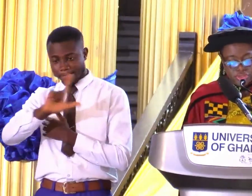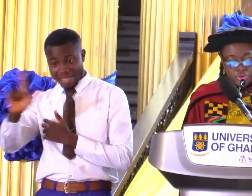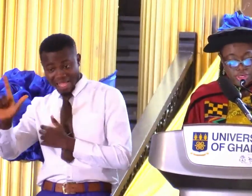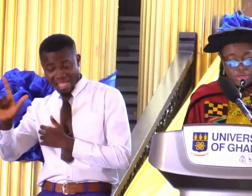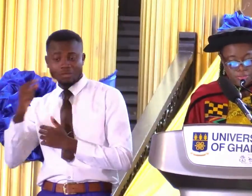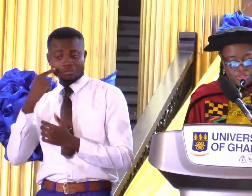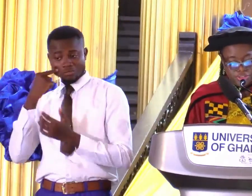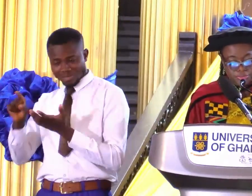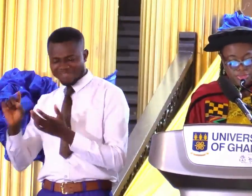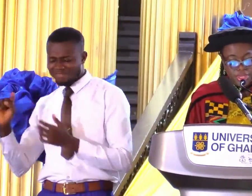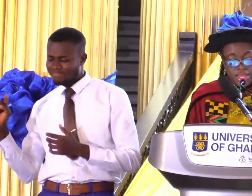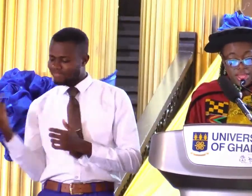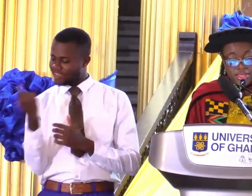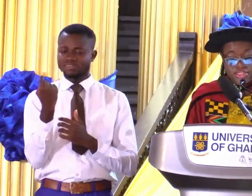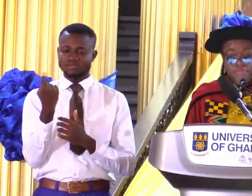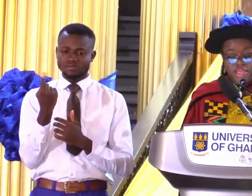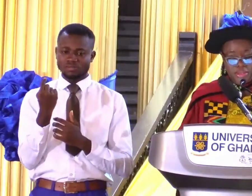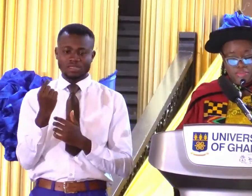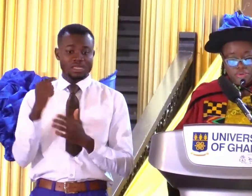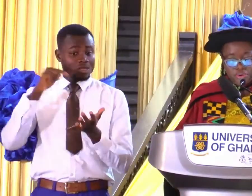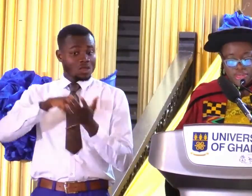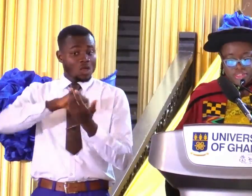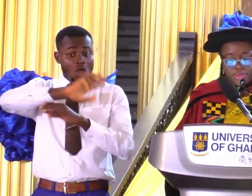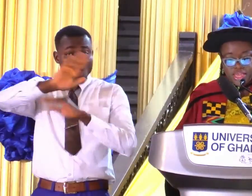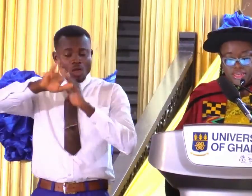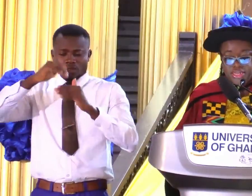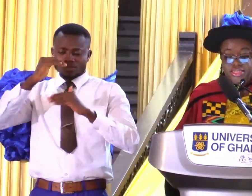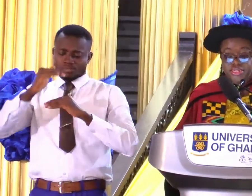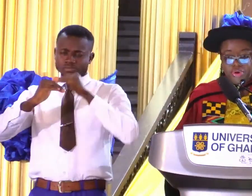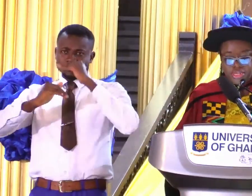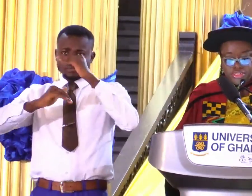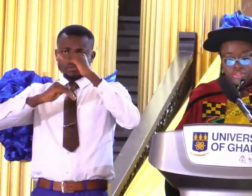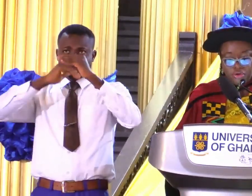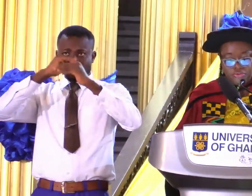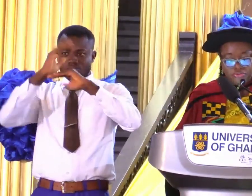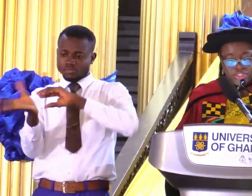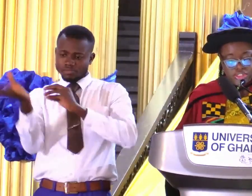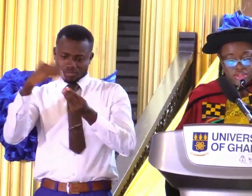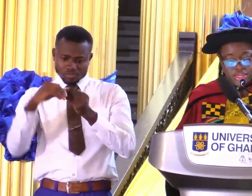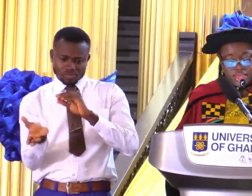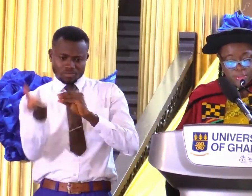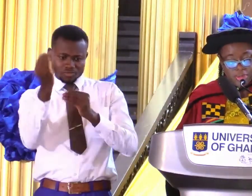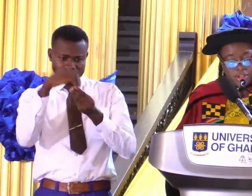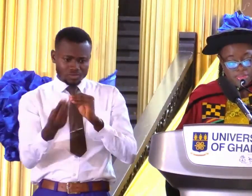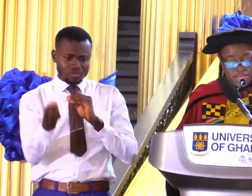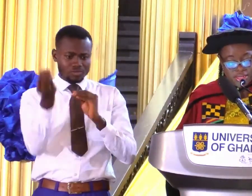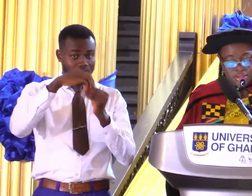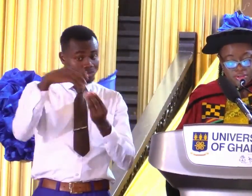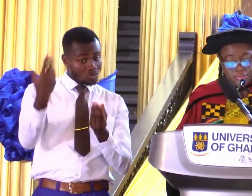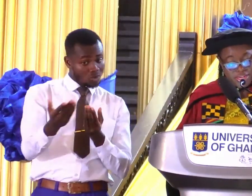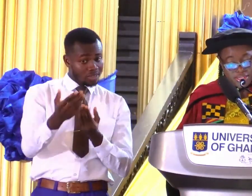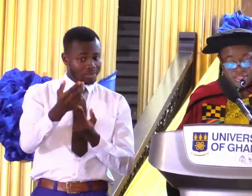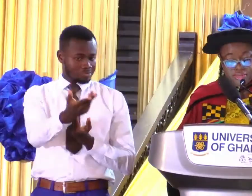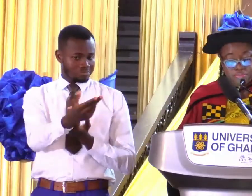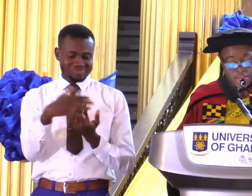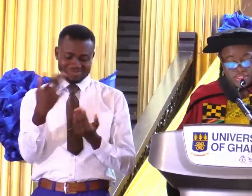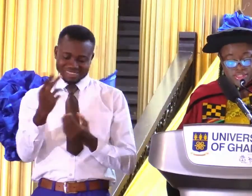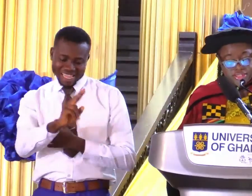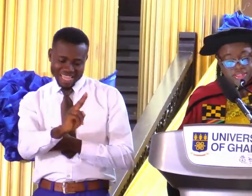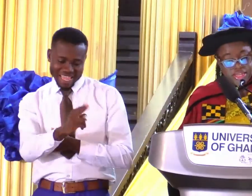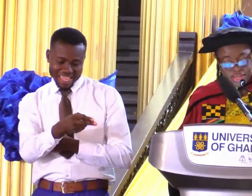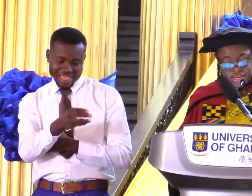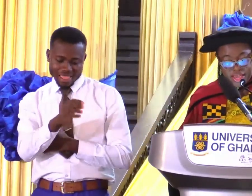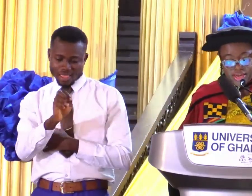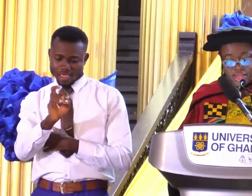sometimes only option. Despite the progress made in integrating conventional and herbal medicine